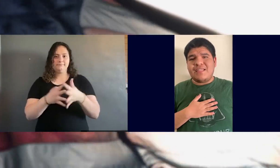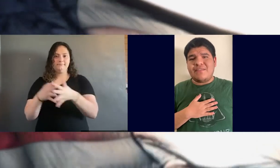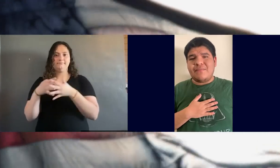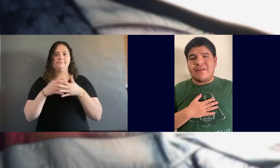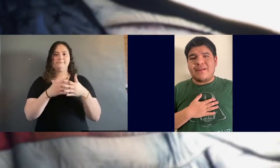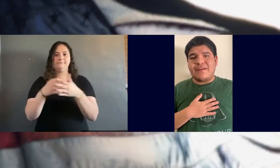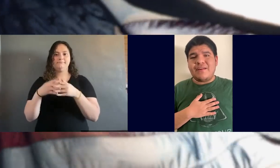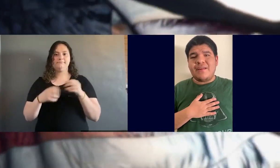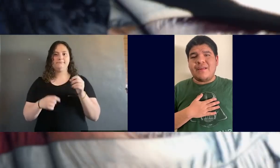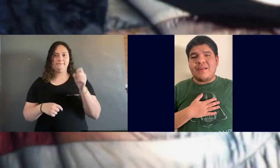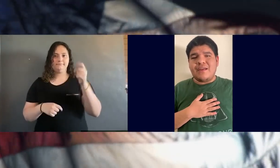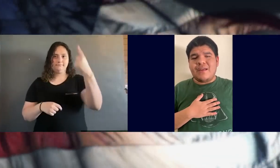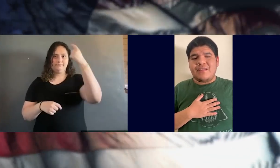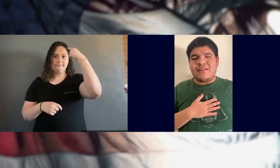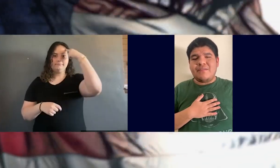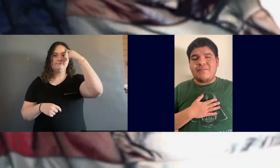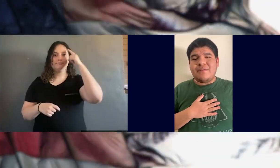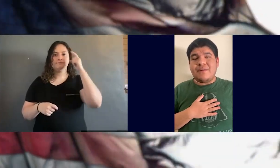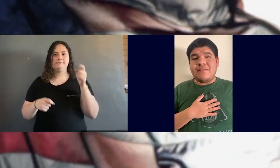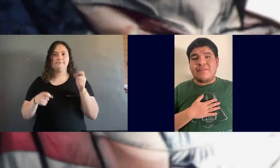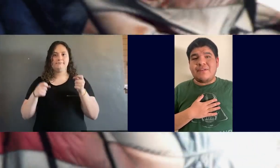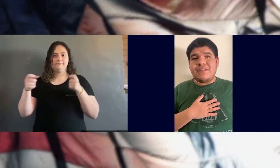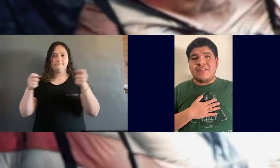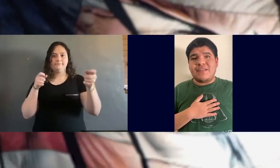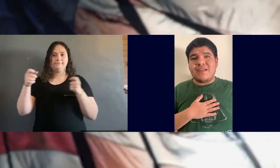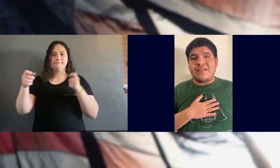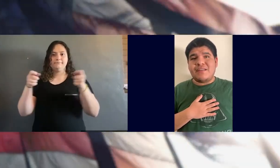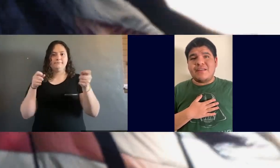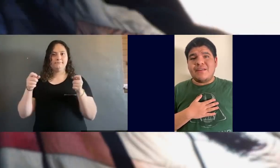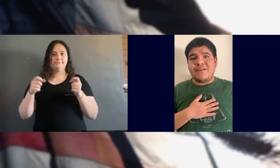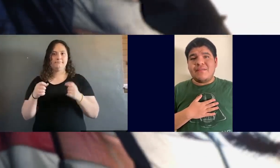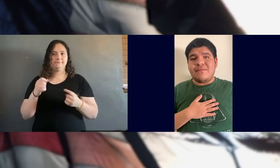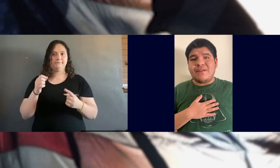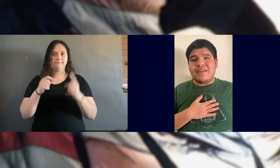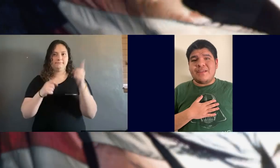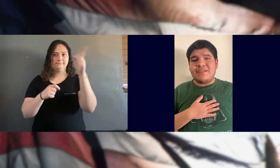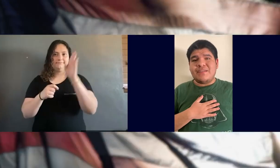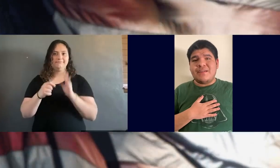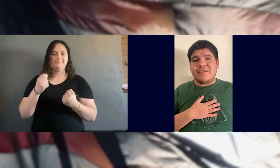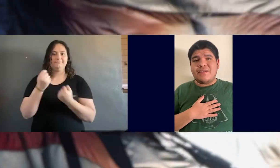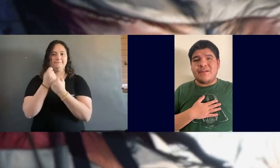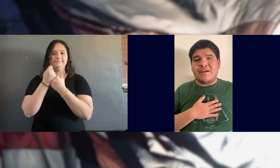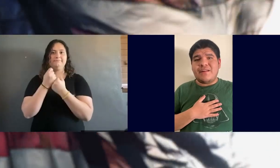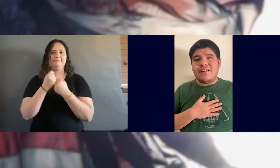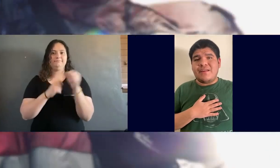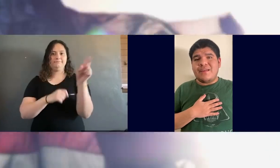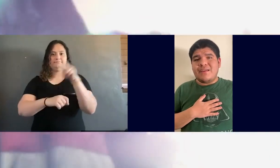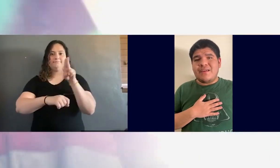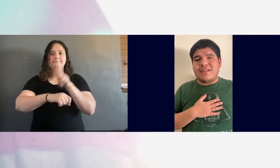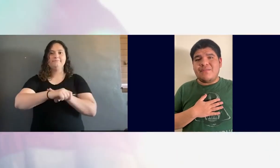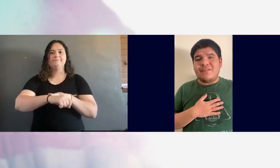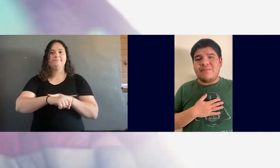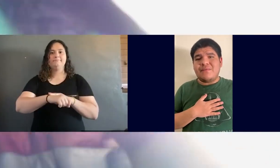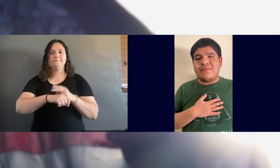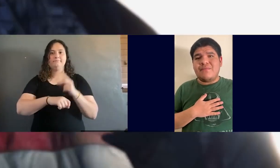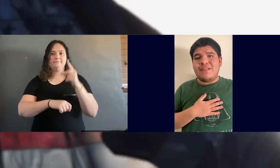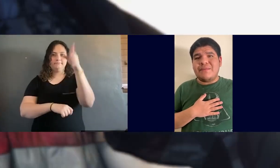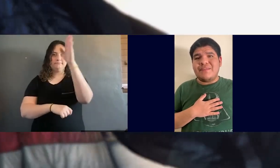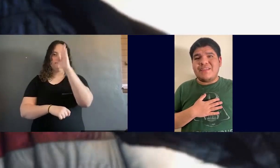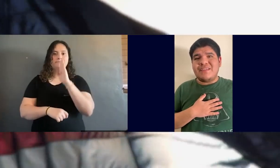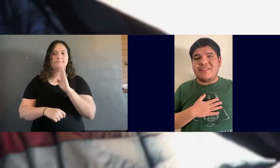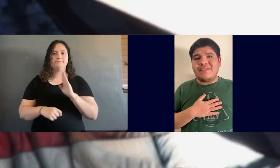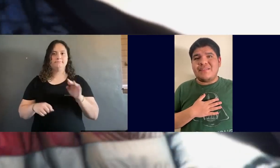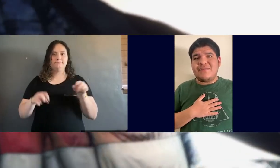United States of America and to the republic for which it stands, one nation under God, indivisible,